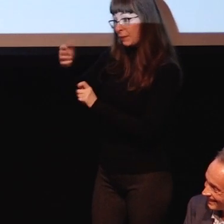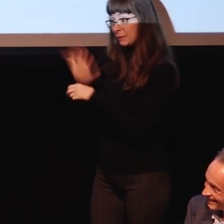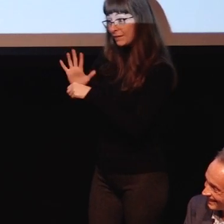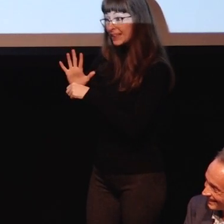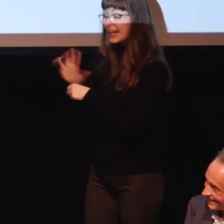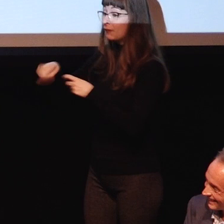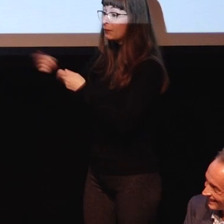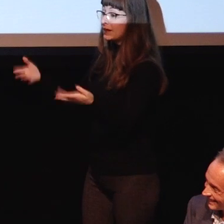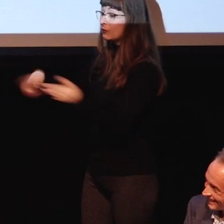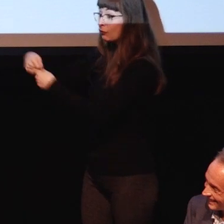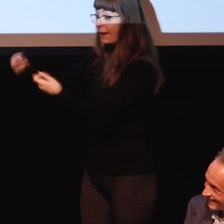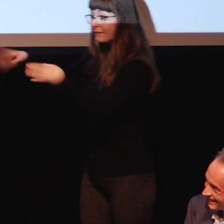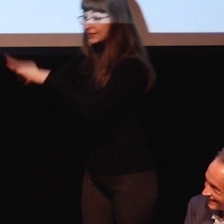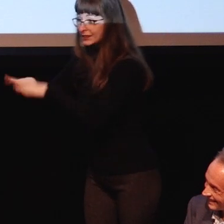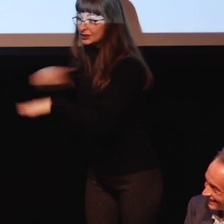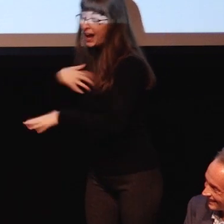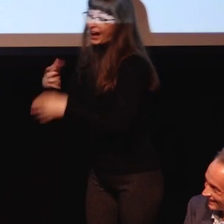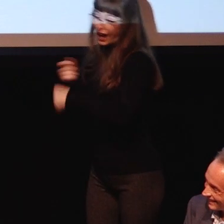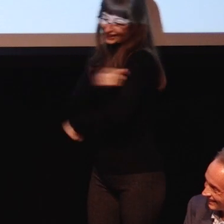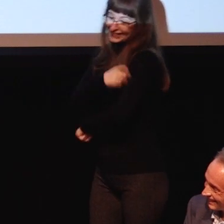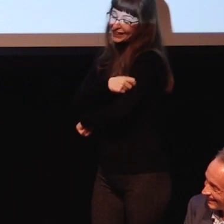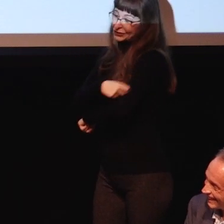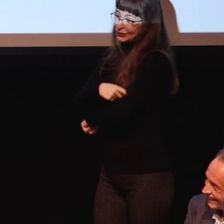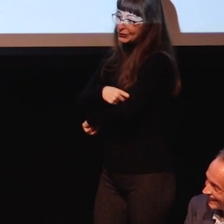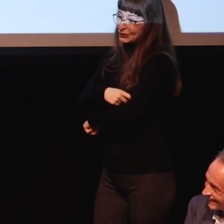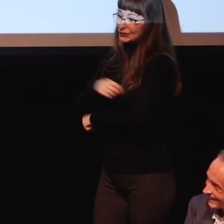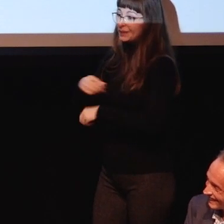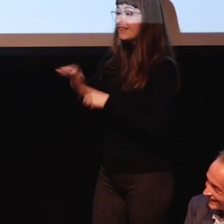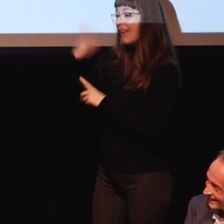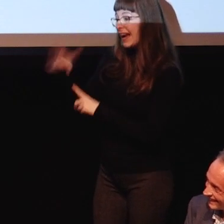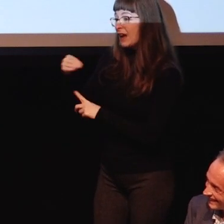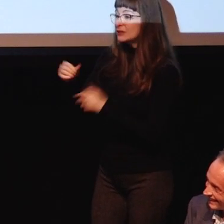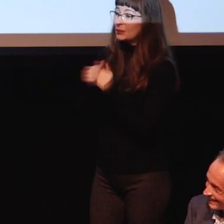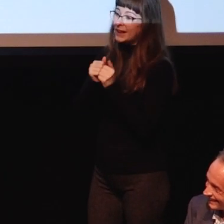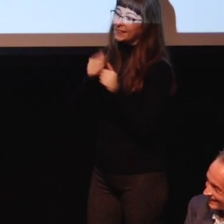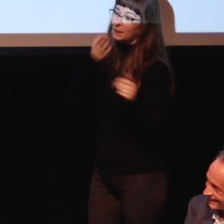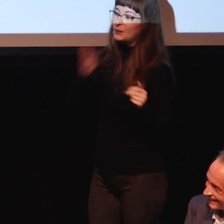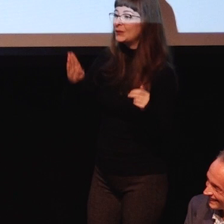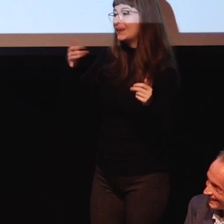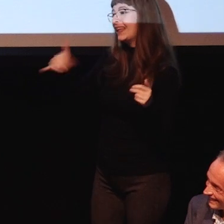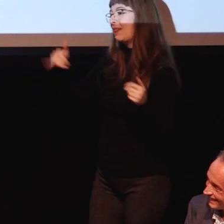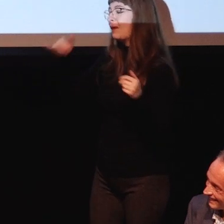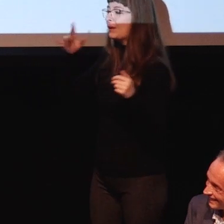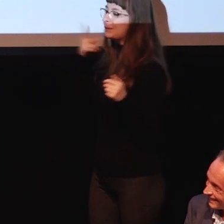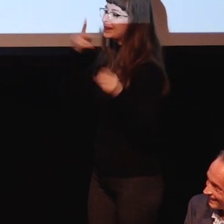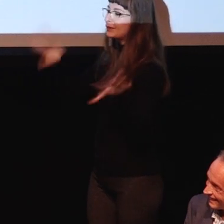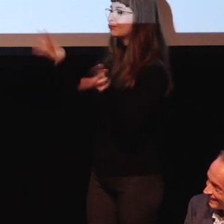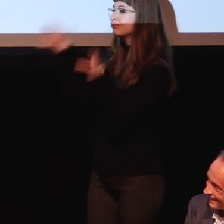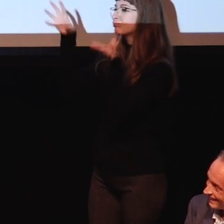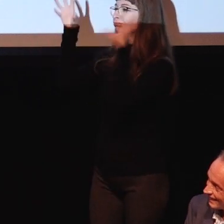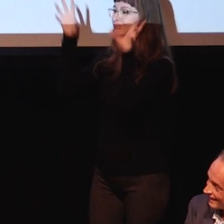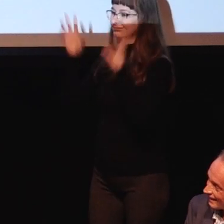thigh with cotton candy blues and yellows and pinks. That's commitment.